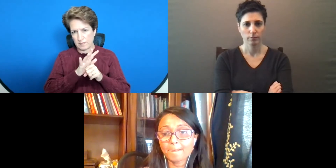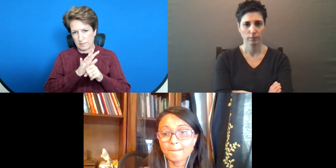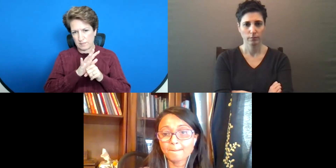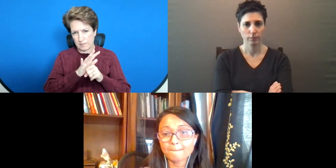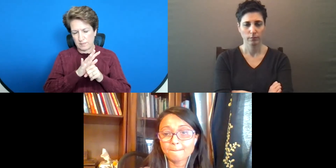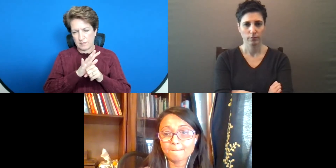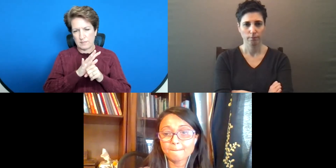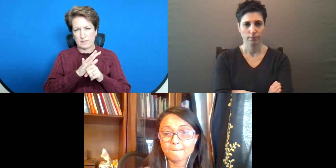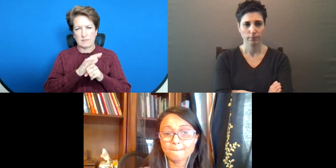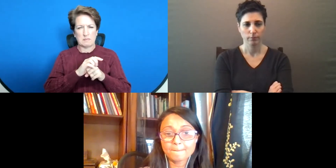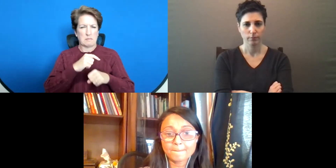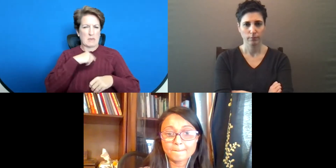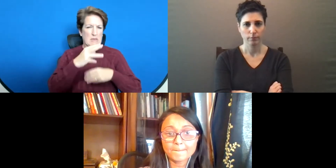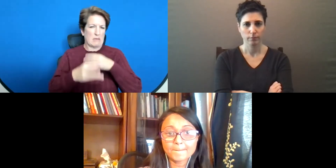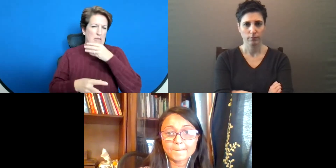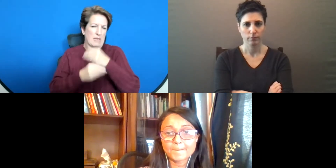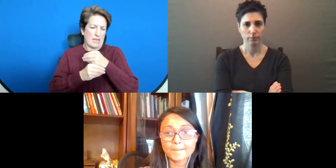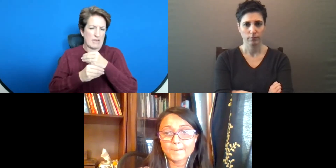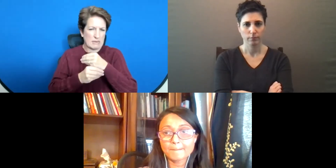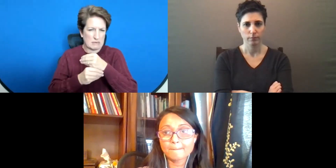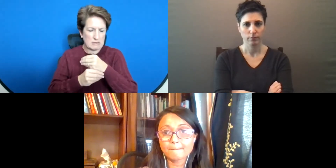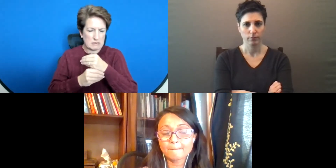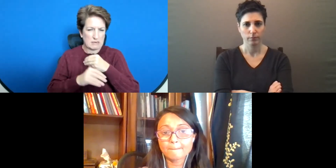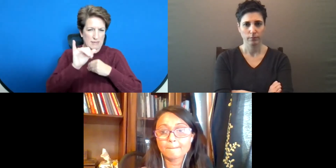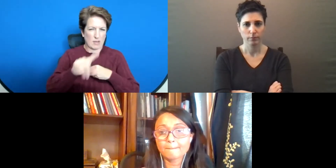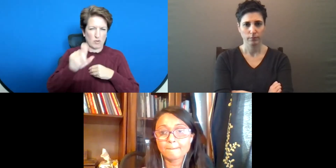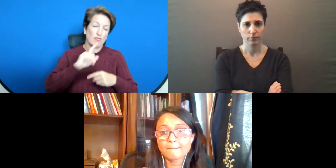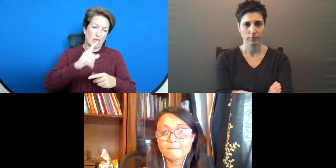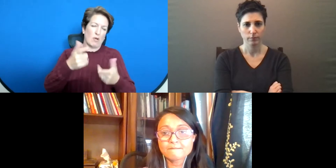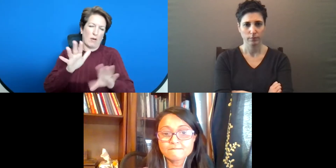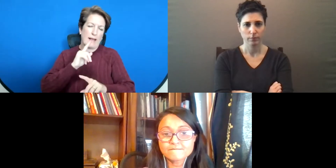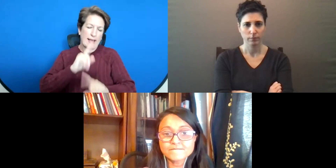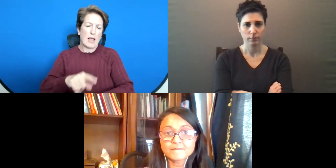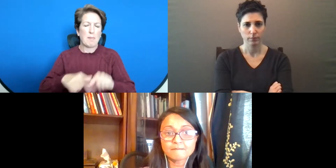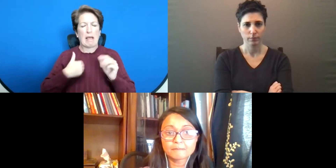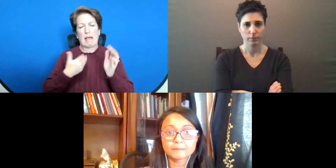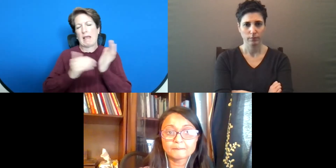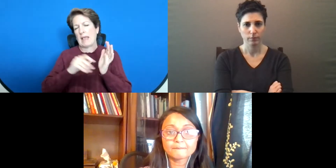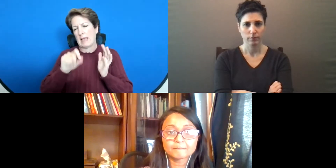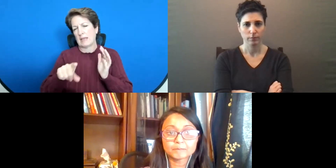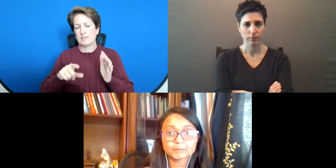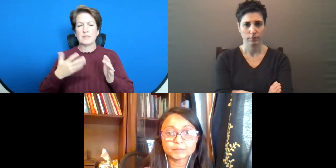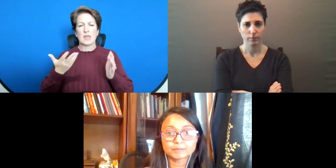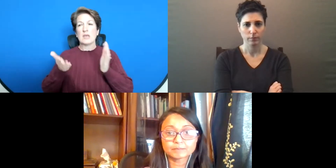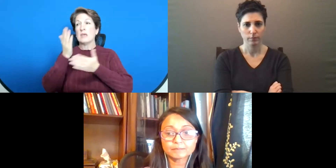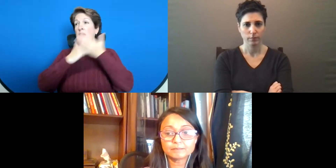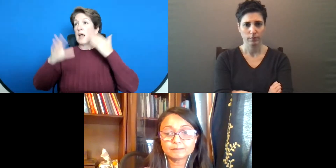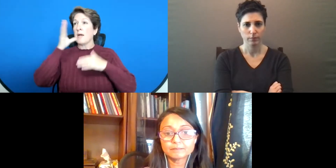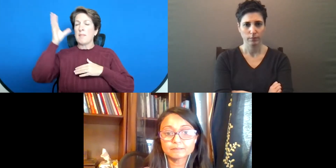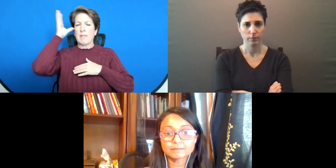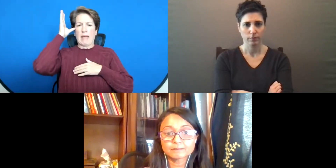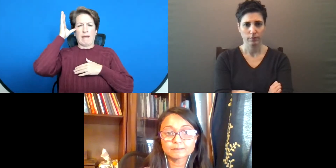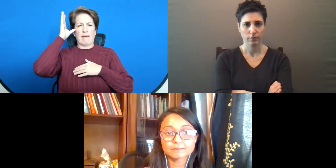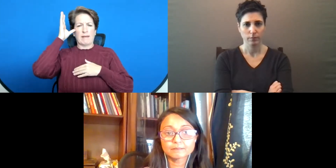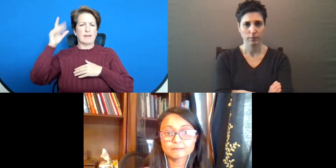that question, and you did already answer this, but once again, so some parents are arguing with ambassadors that